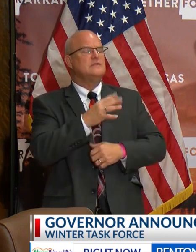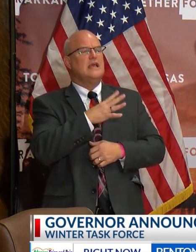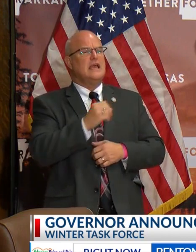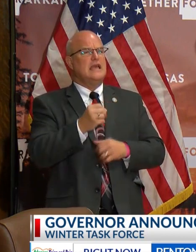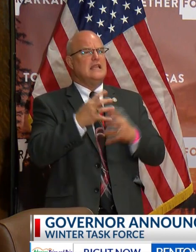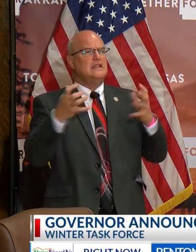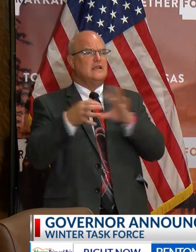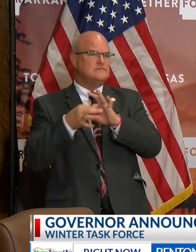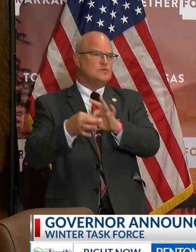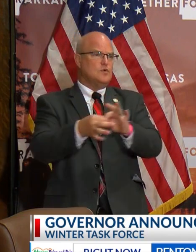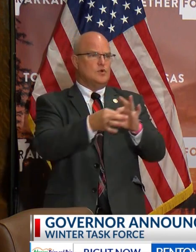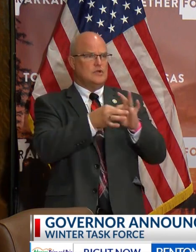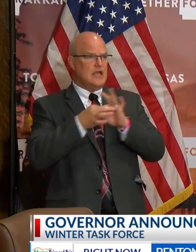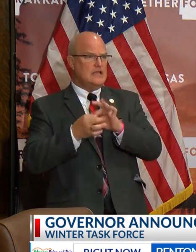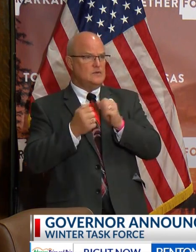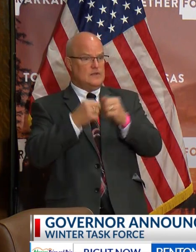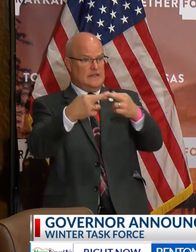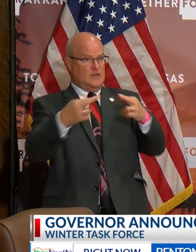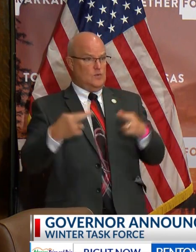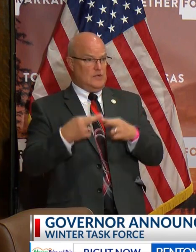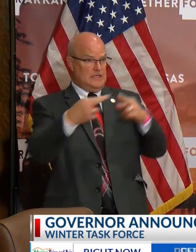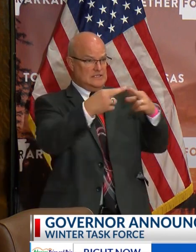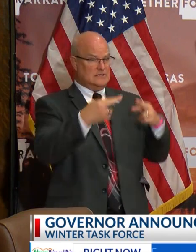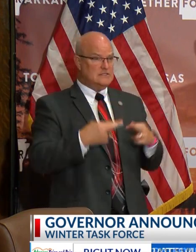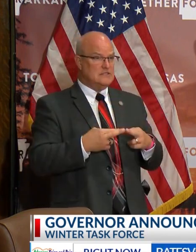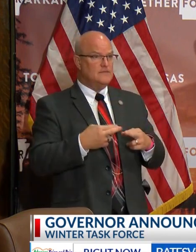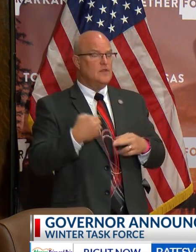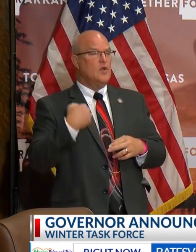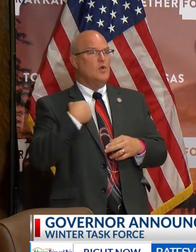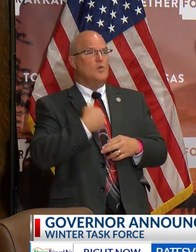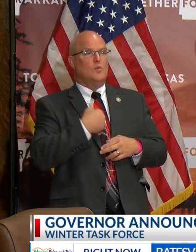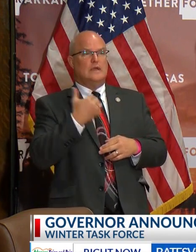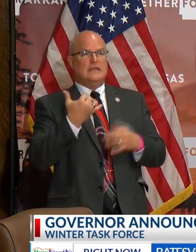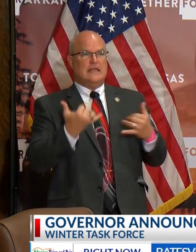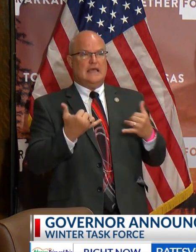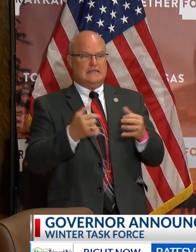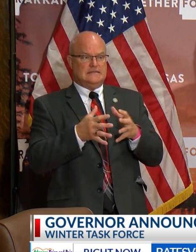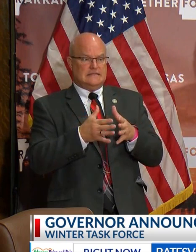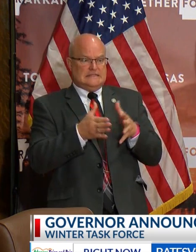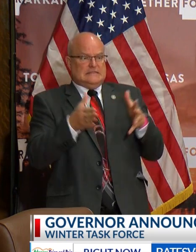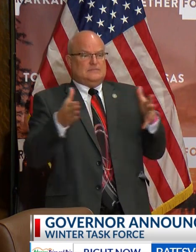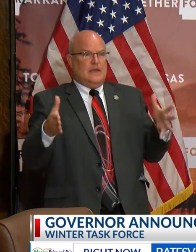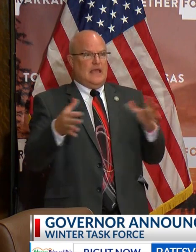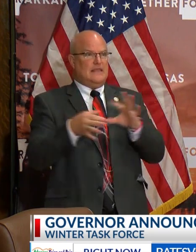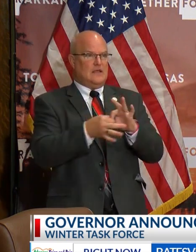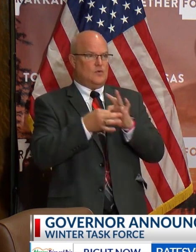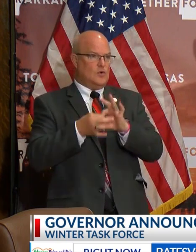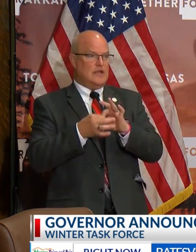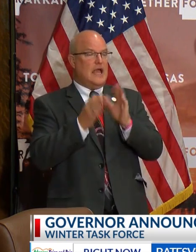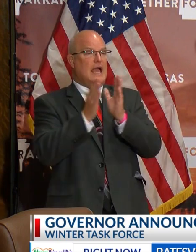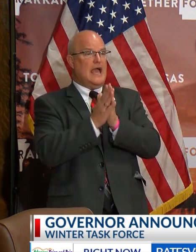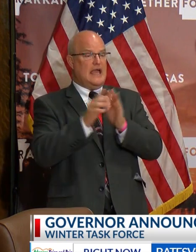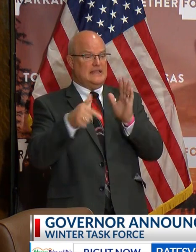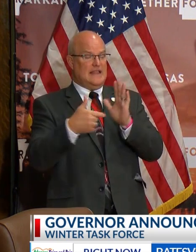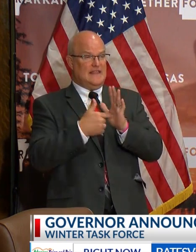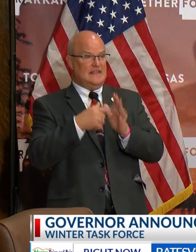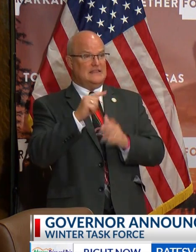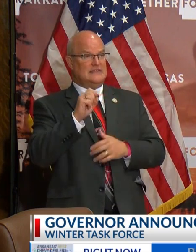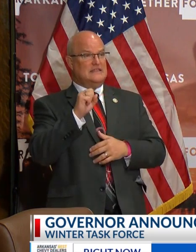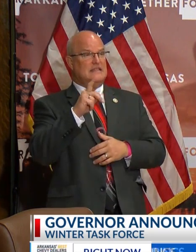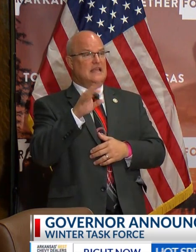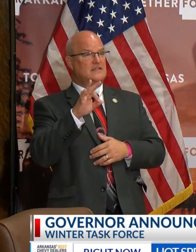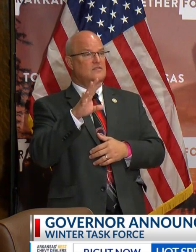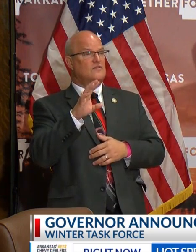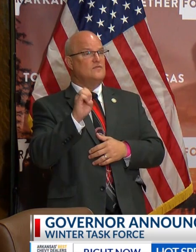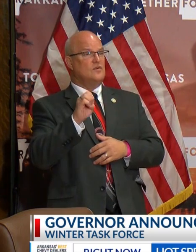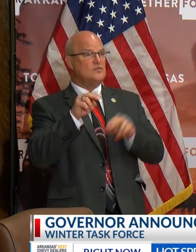of coordination going within the regions. We're to the point we need to expand that coordination. I asked this task force